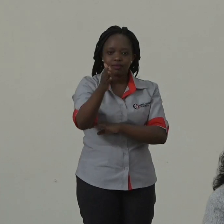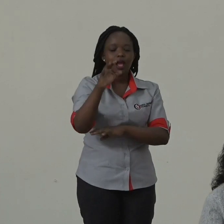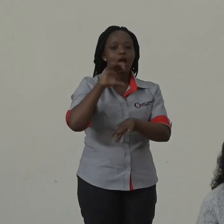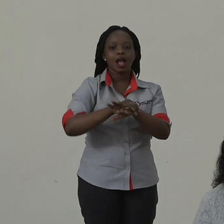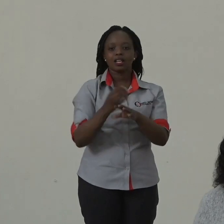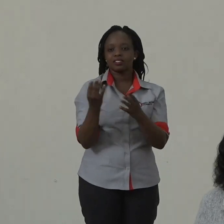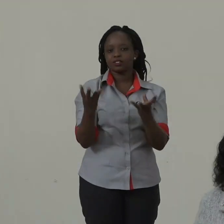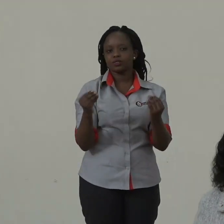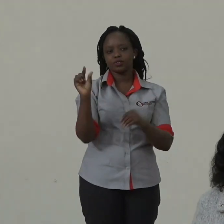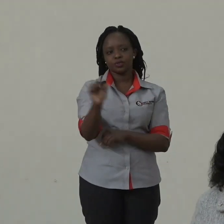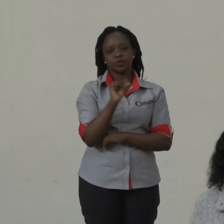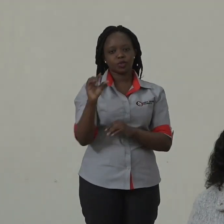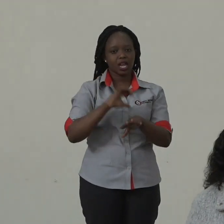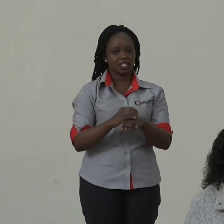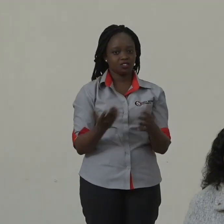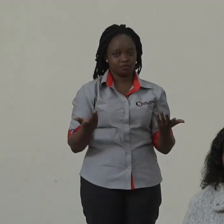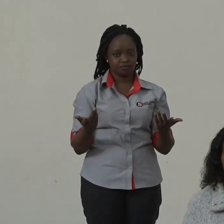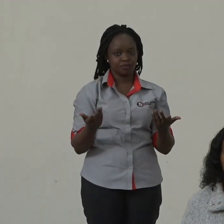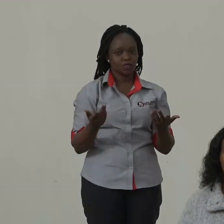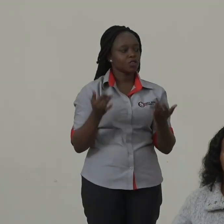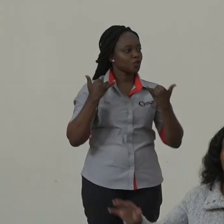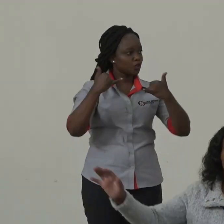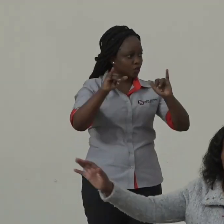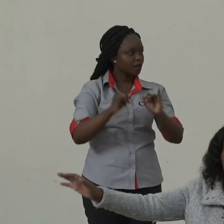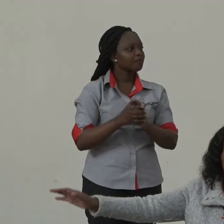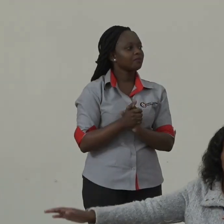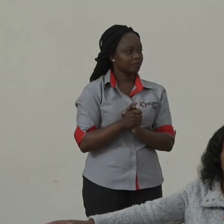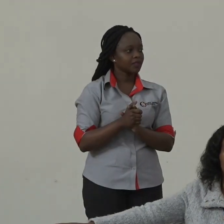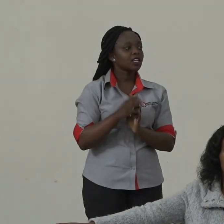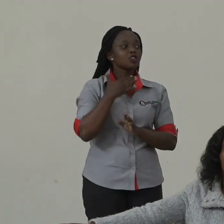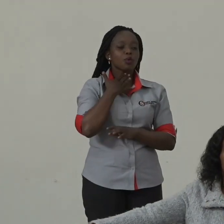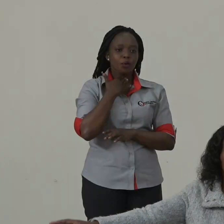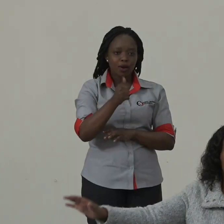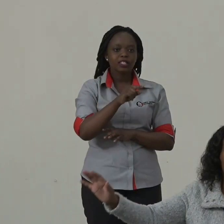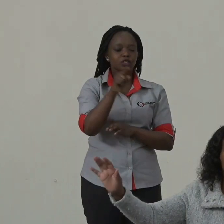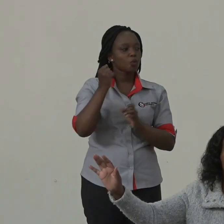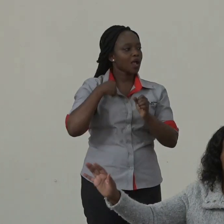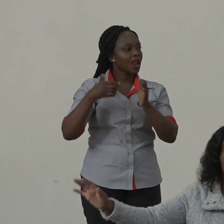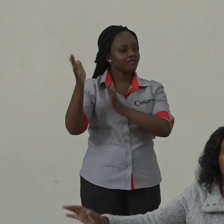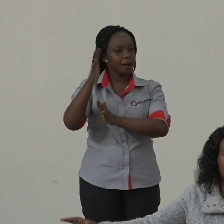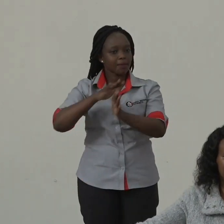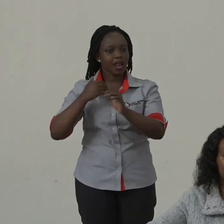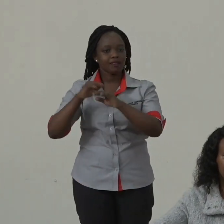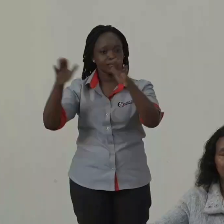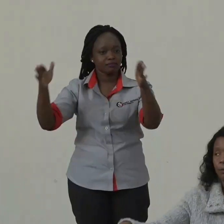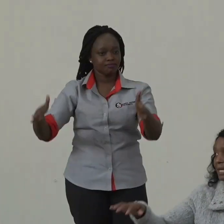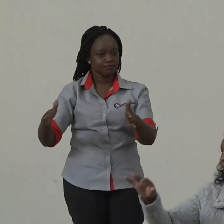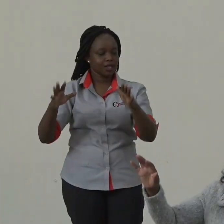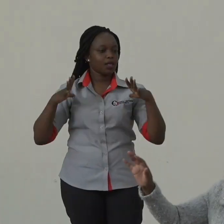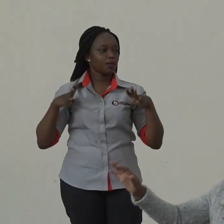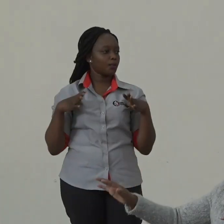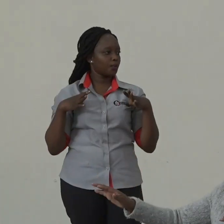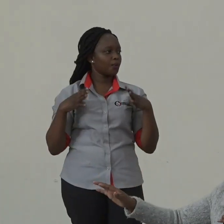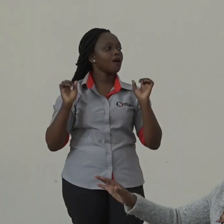do we communicate? Okay? We can tailor-make something, can have those special desks,